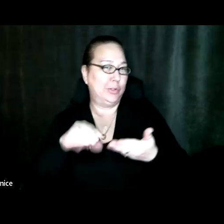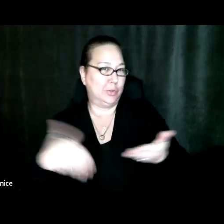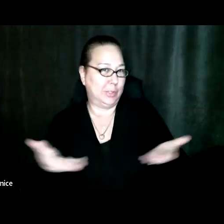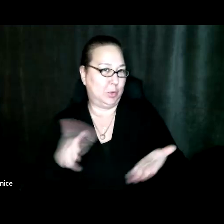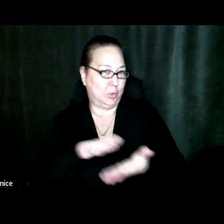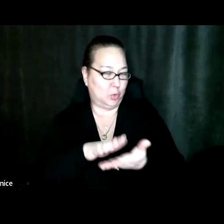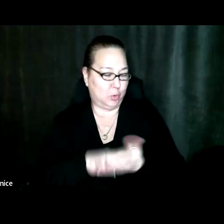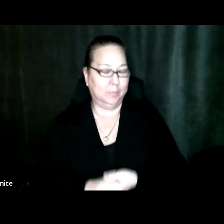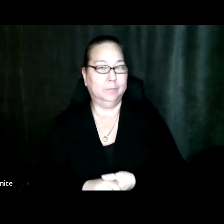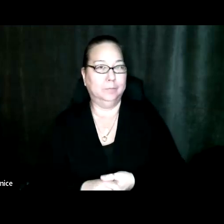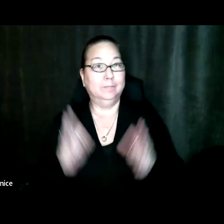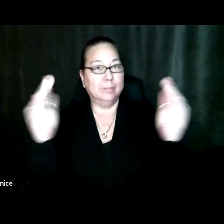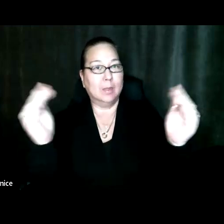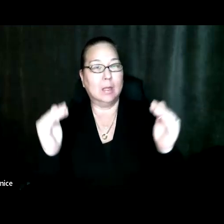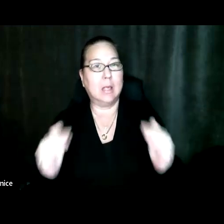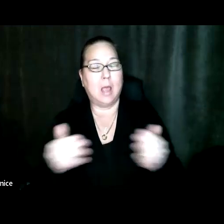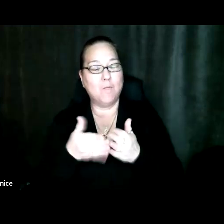We're now going to move on to public comment.